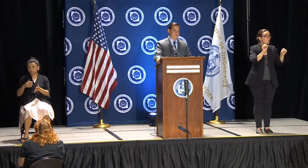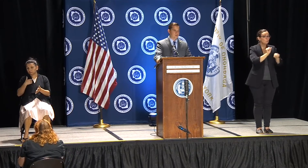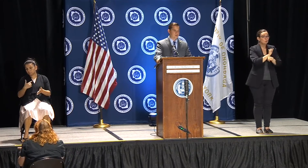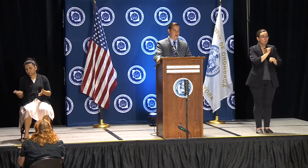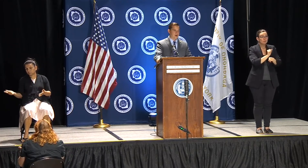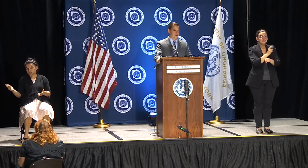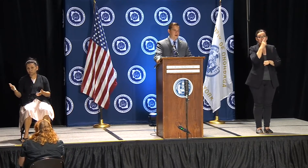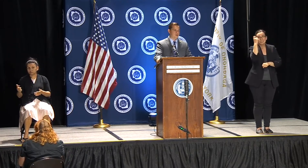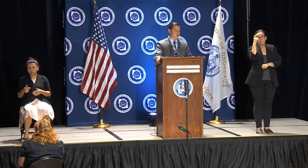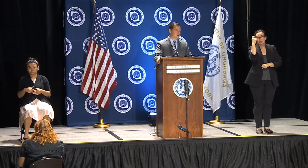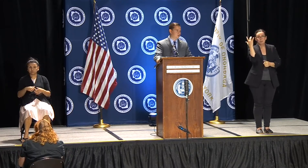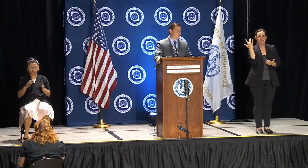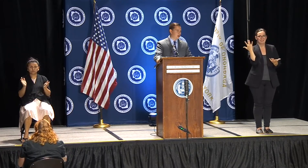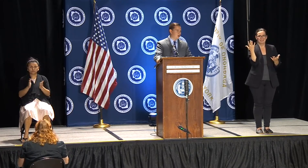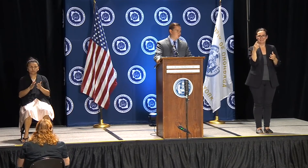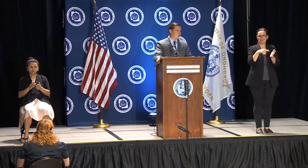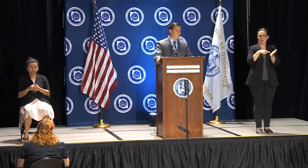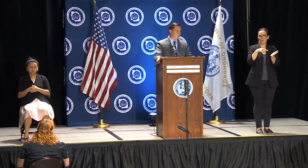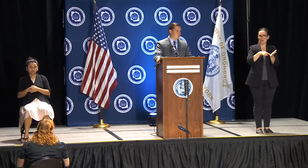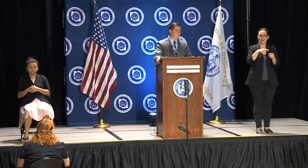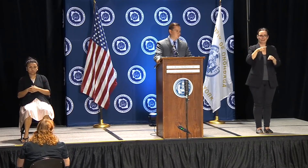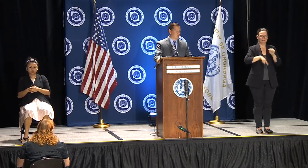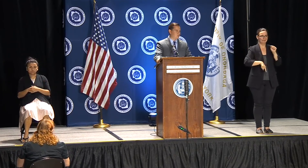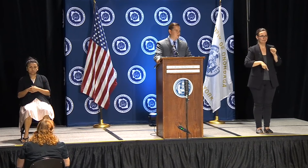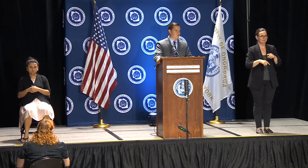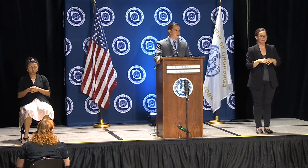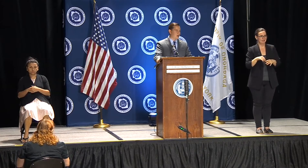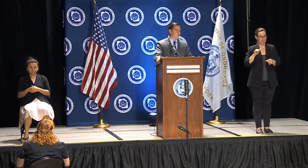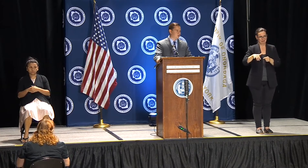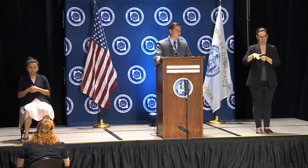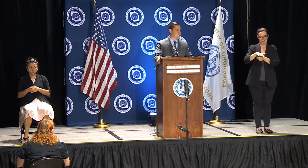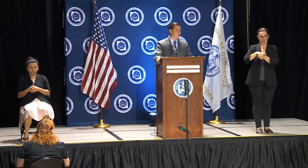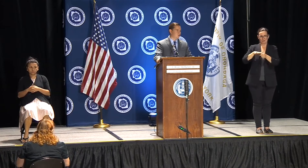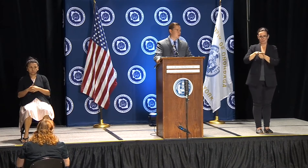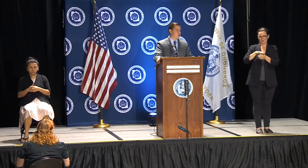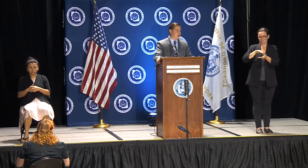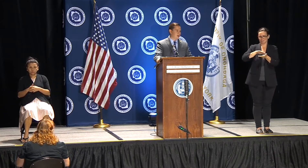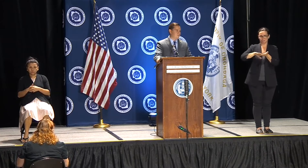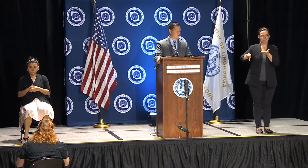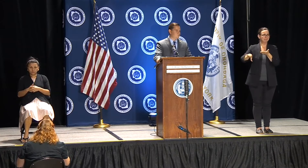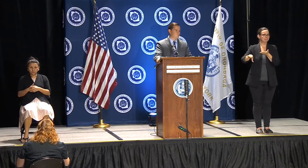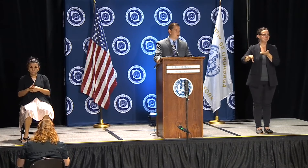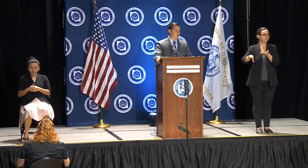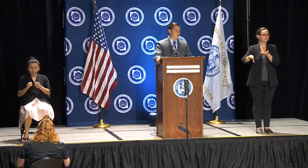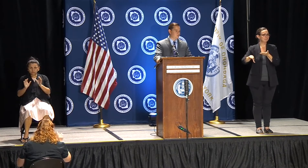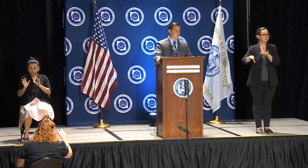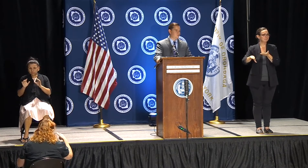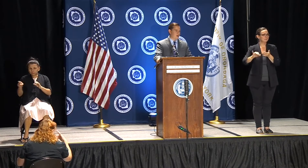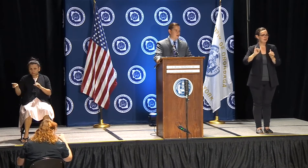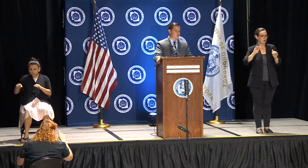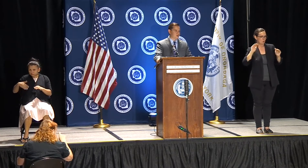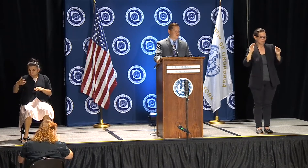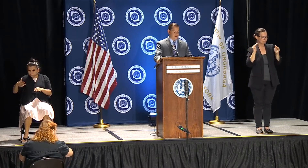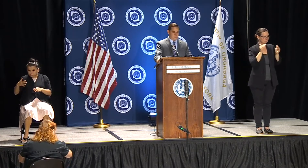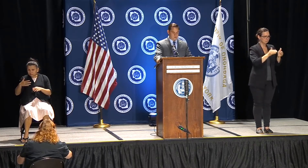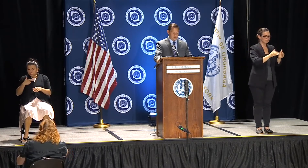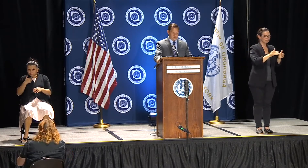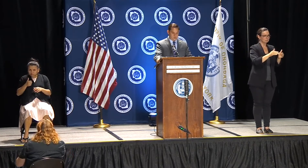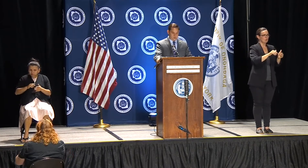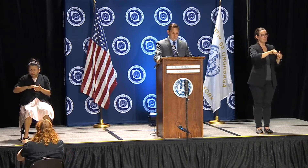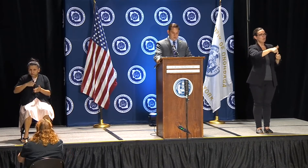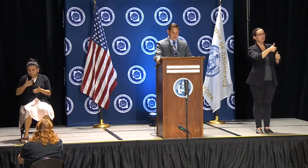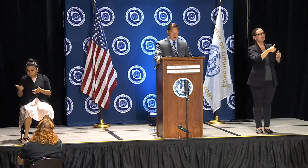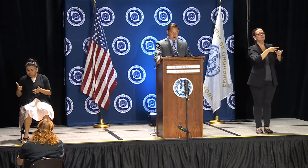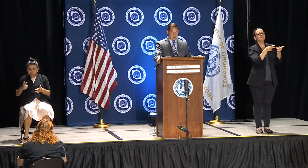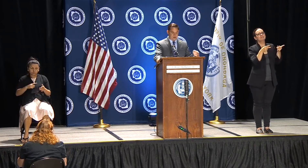probably layoff heavy. Now will probably be furlough heavy. So, but voluntary furloughs